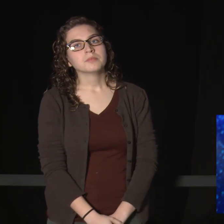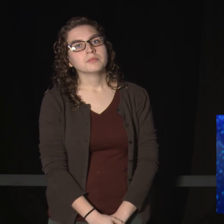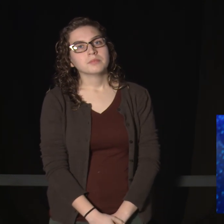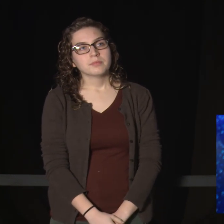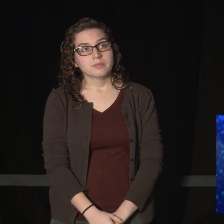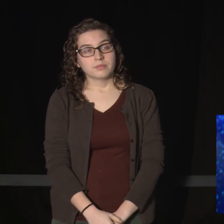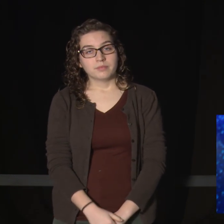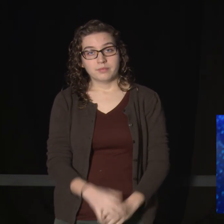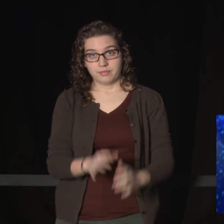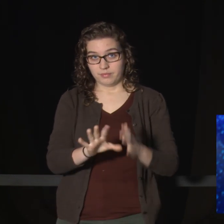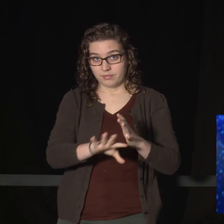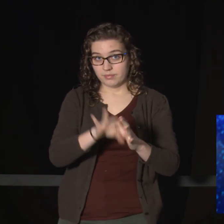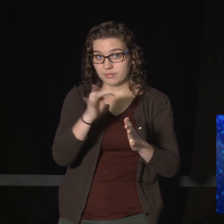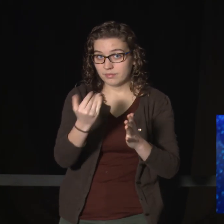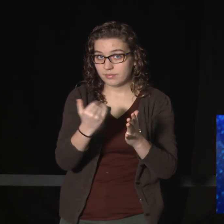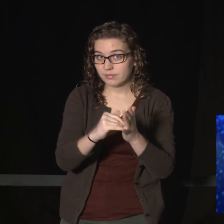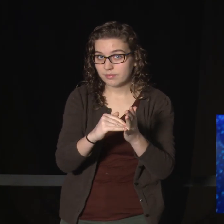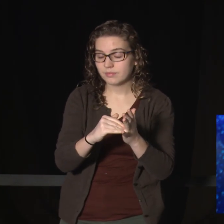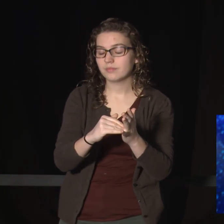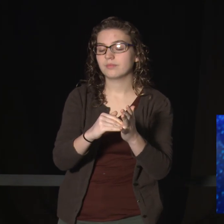5. You'll find it again.